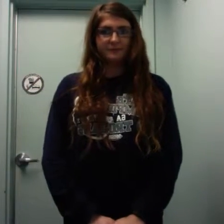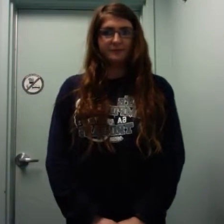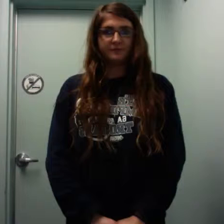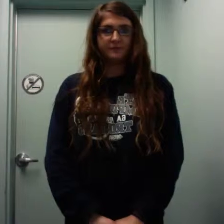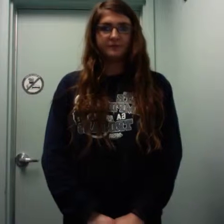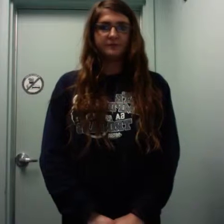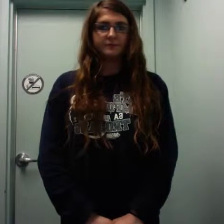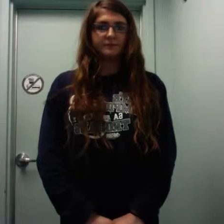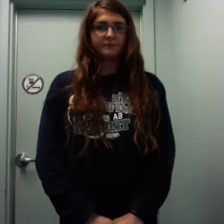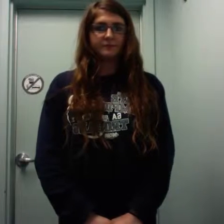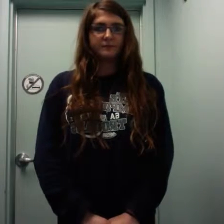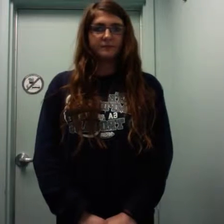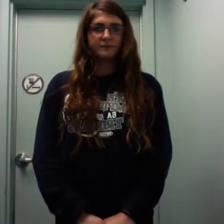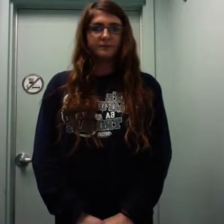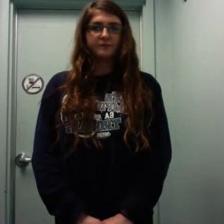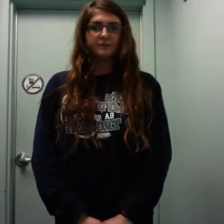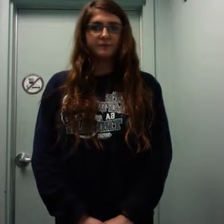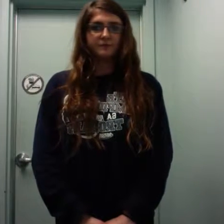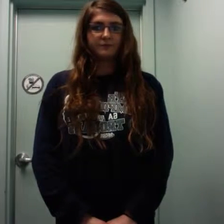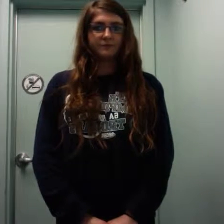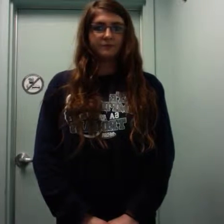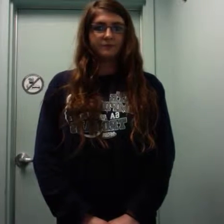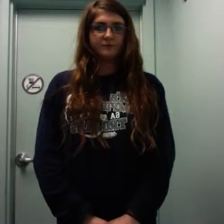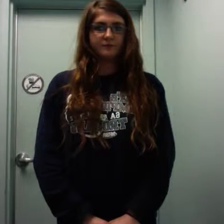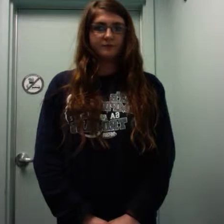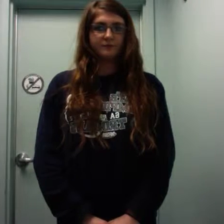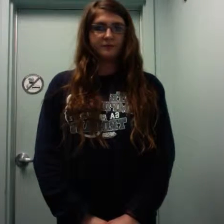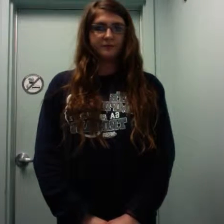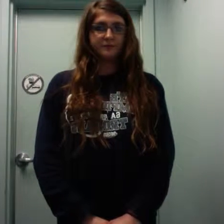The first thing you do is get layout pages.